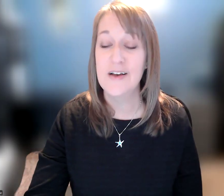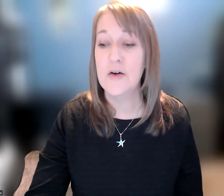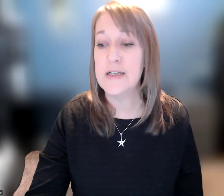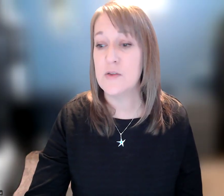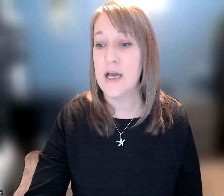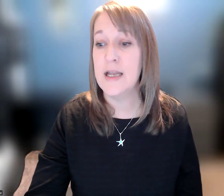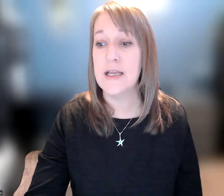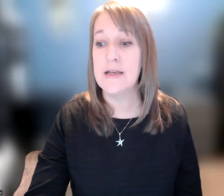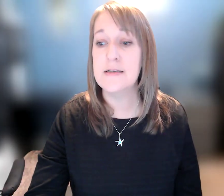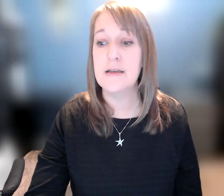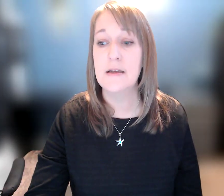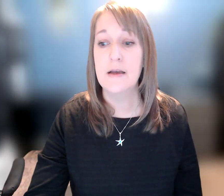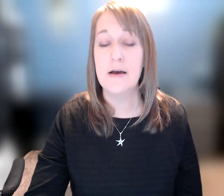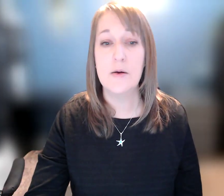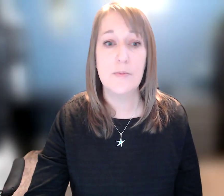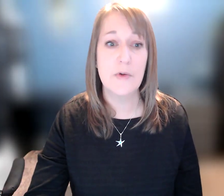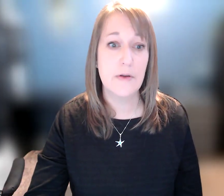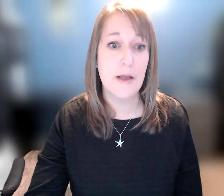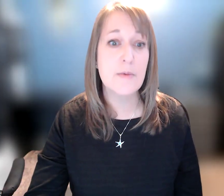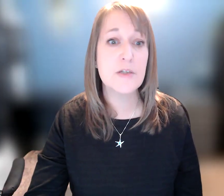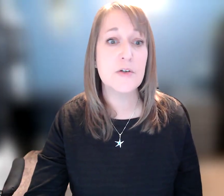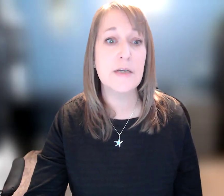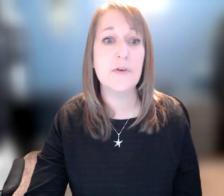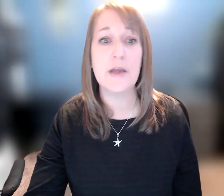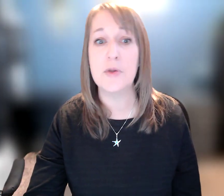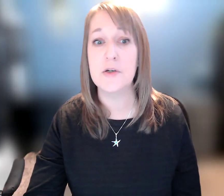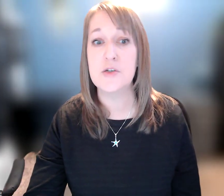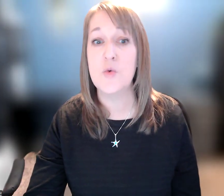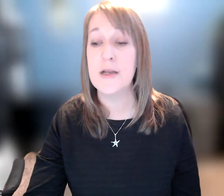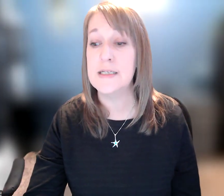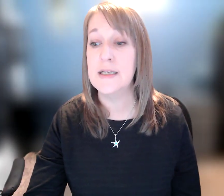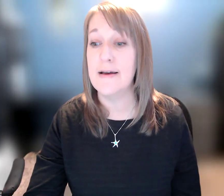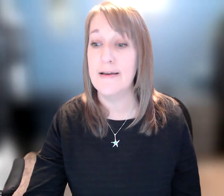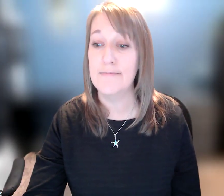All right, so that is elementary vocabulary 29.